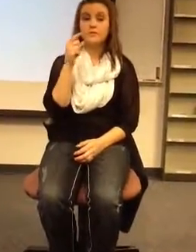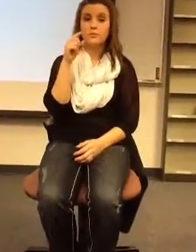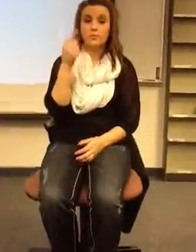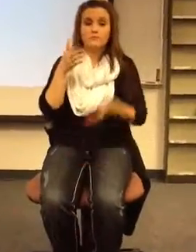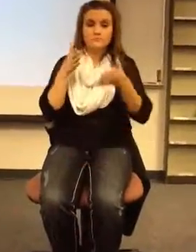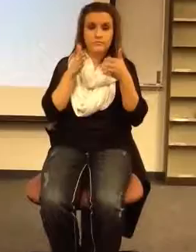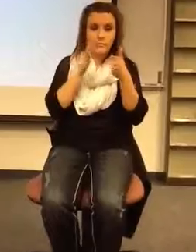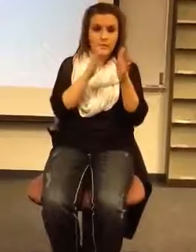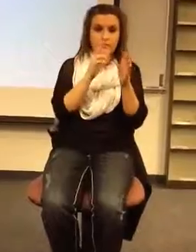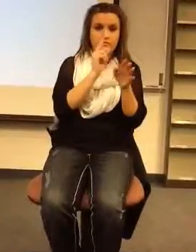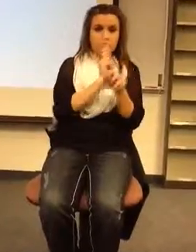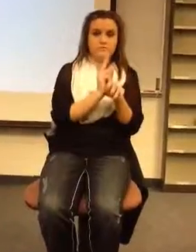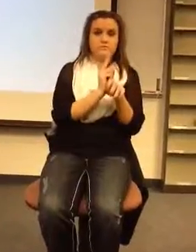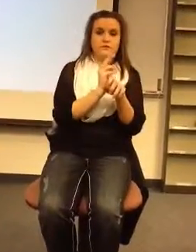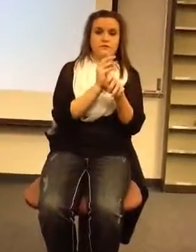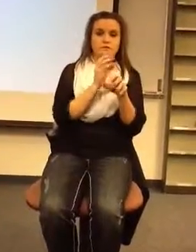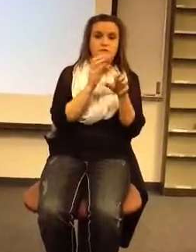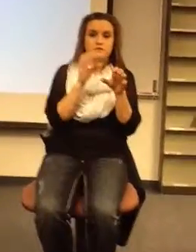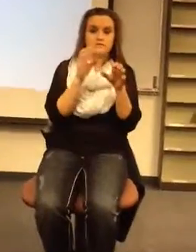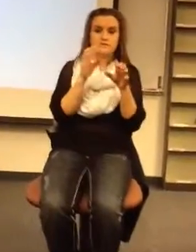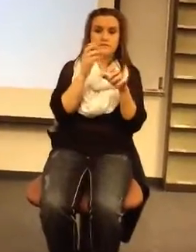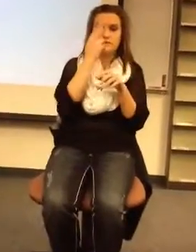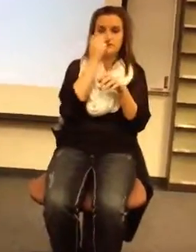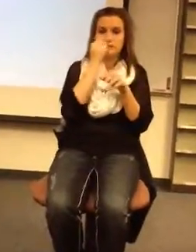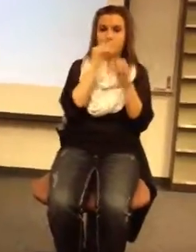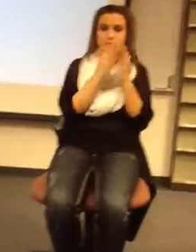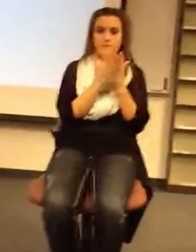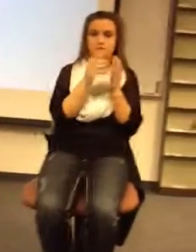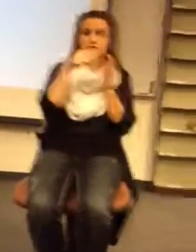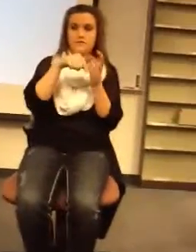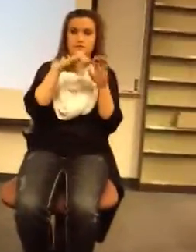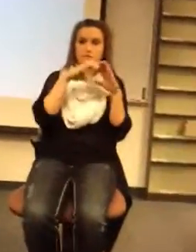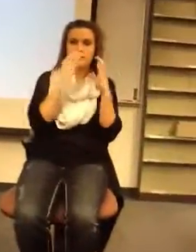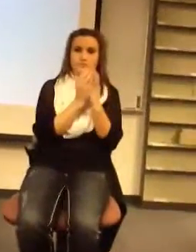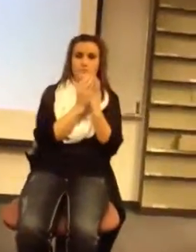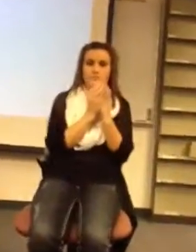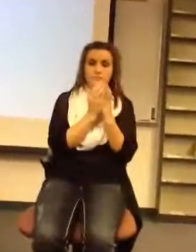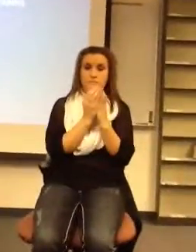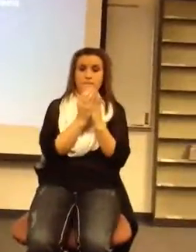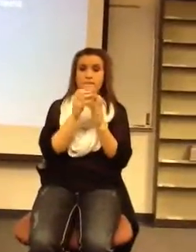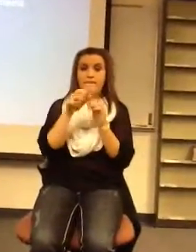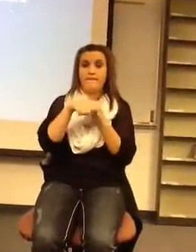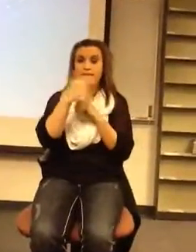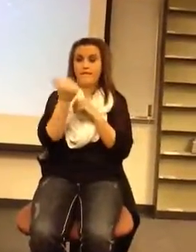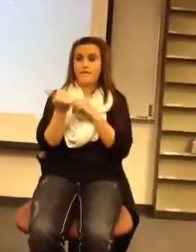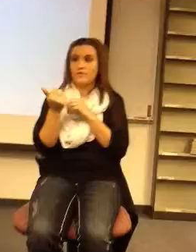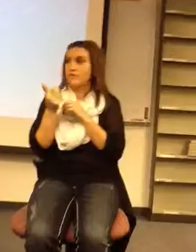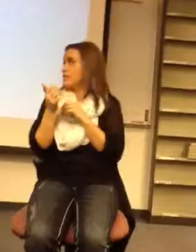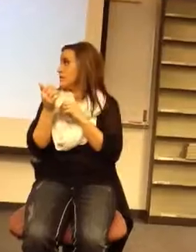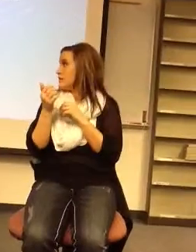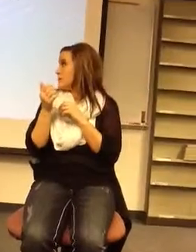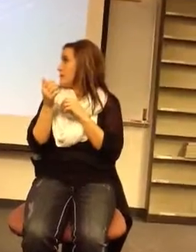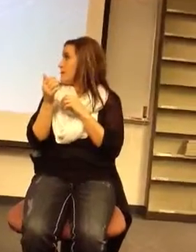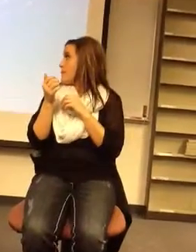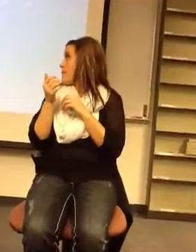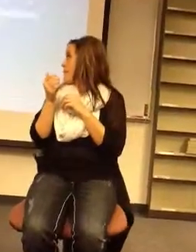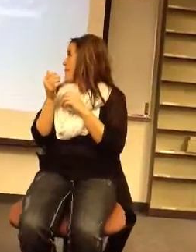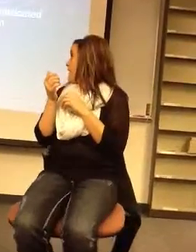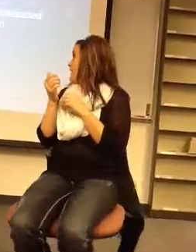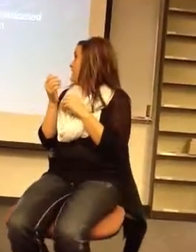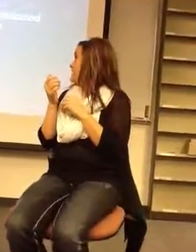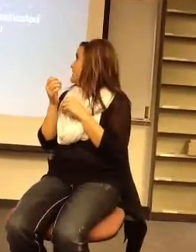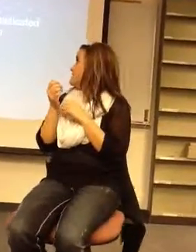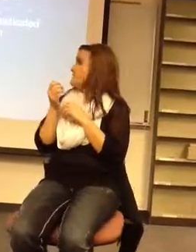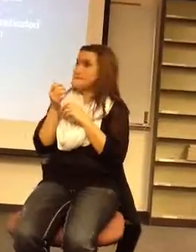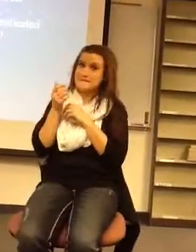classroom. Another reason is the current reality of American comics. And I'm just going to briefly focus on resurging prevalence